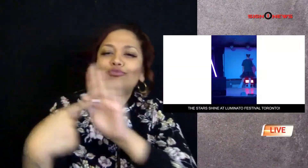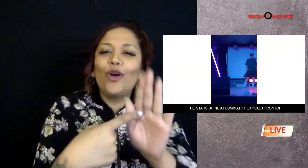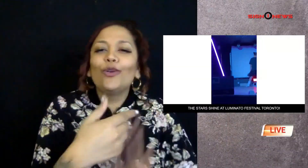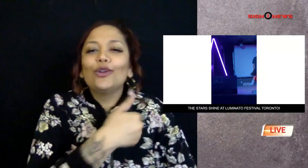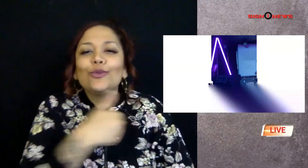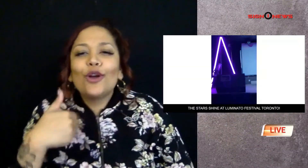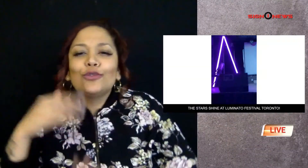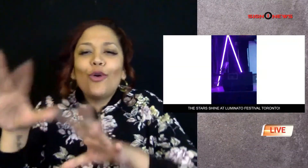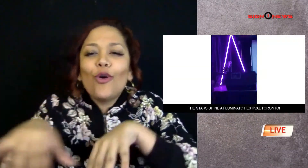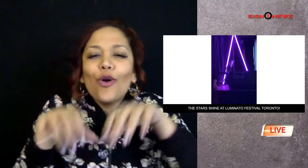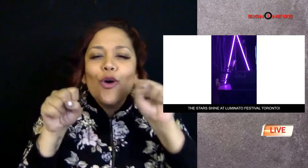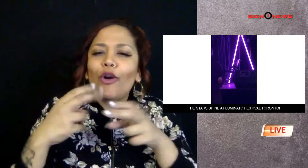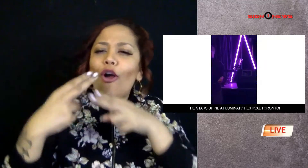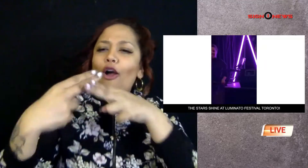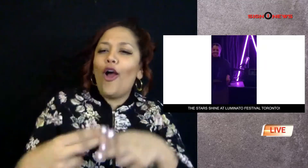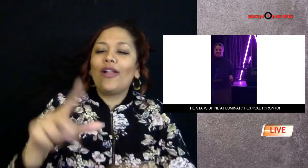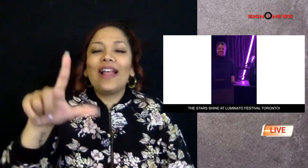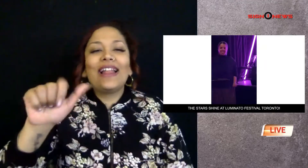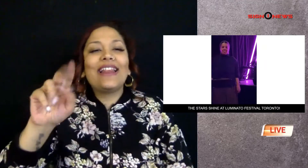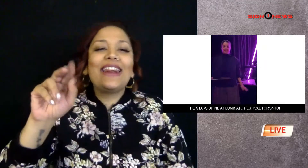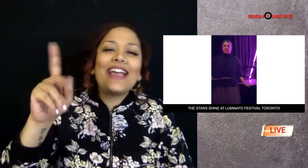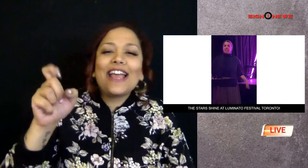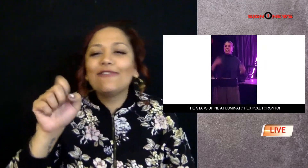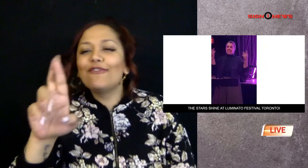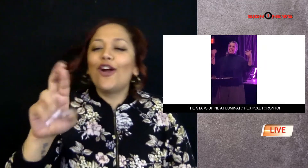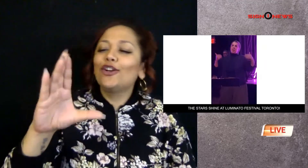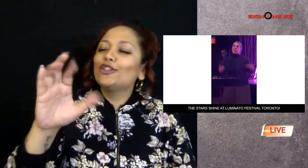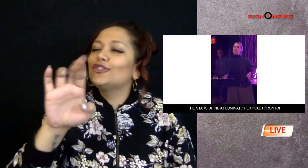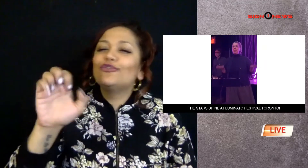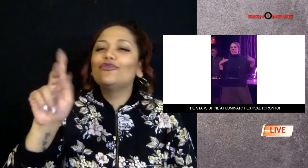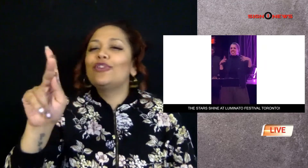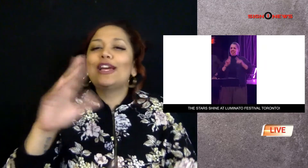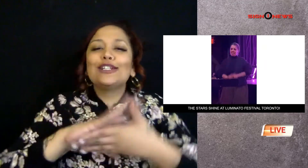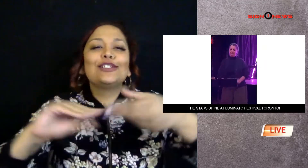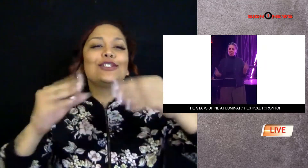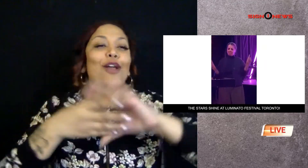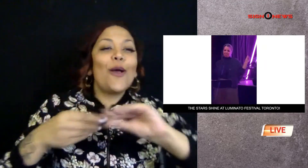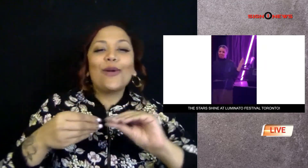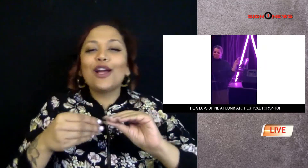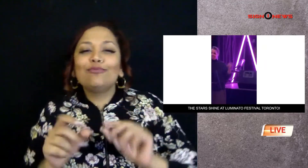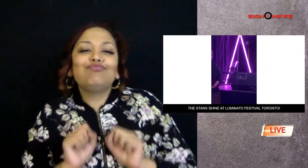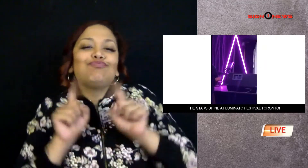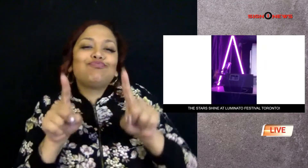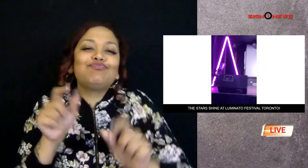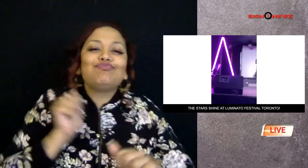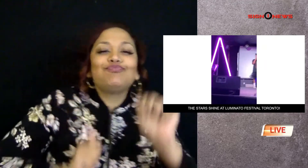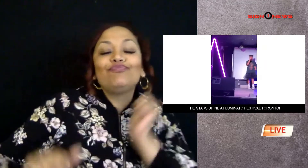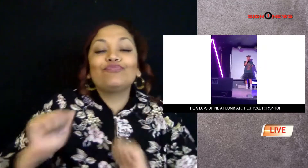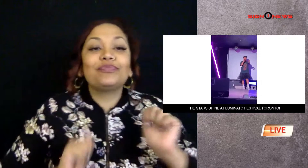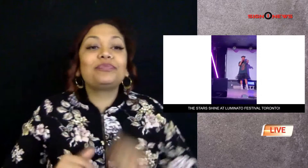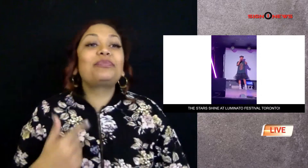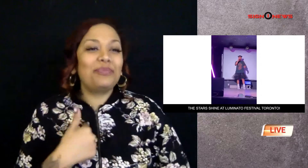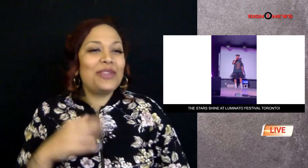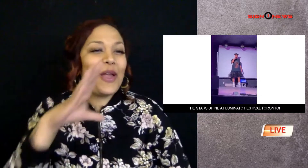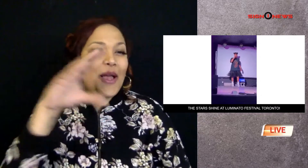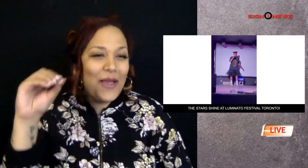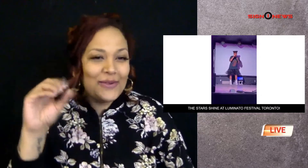Luminato Festival Toronto hosted an event called the Lavender Creek Story